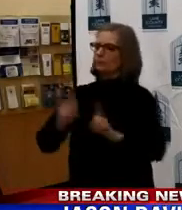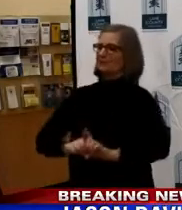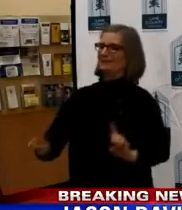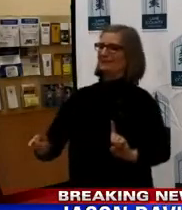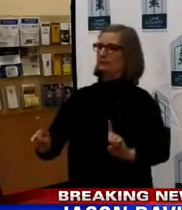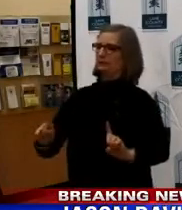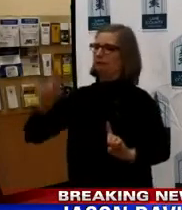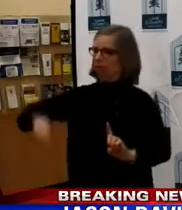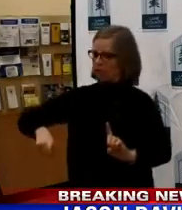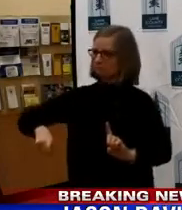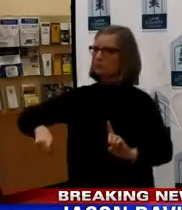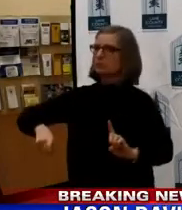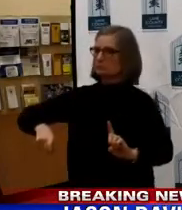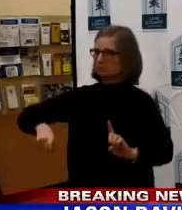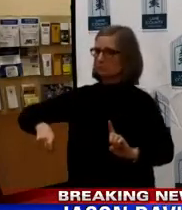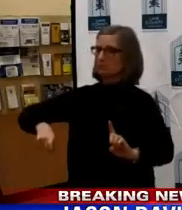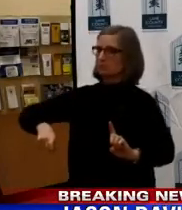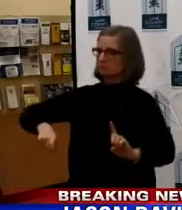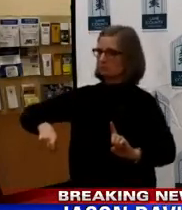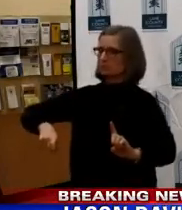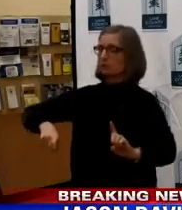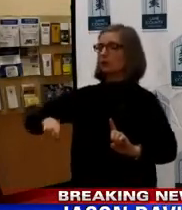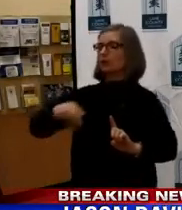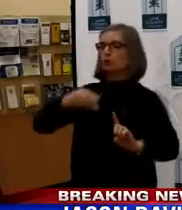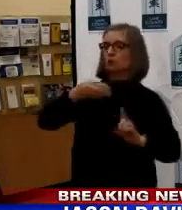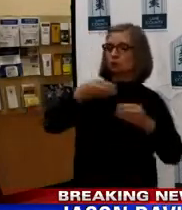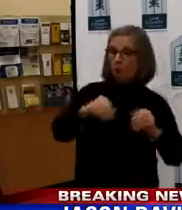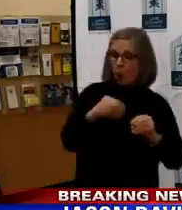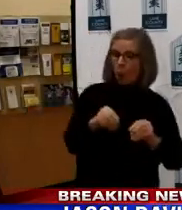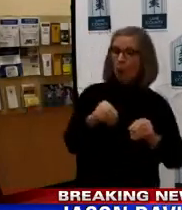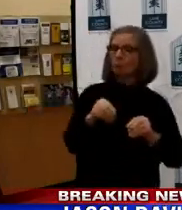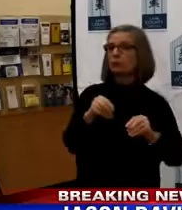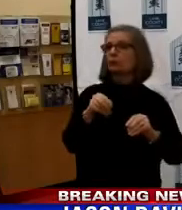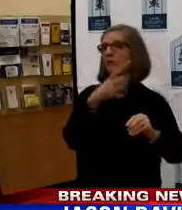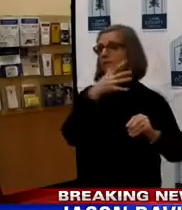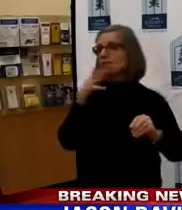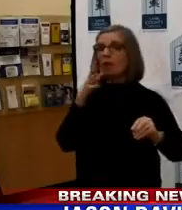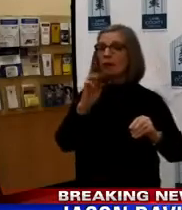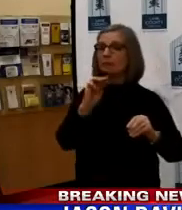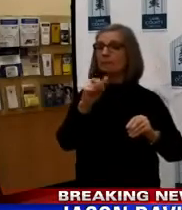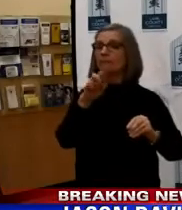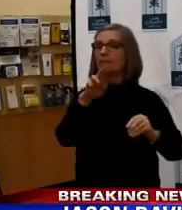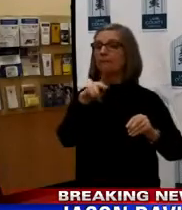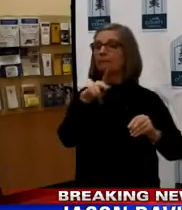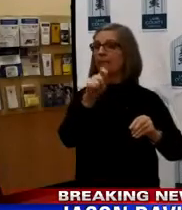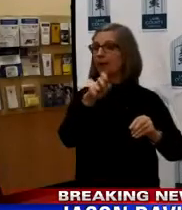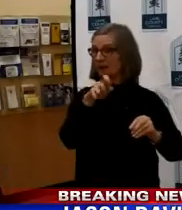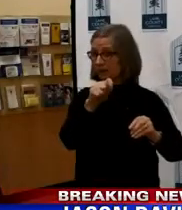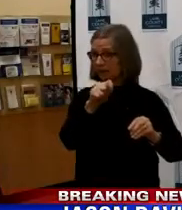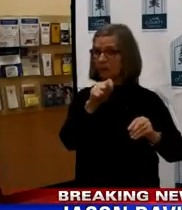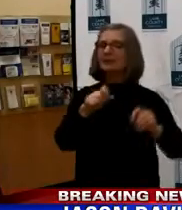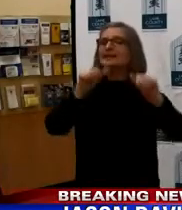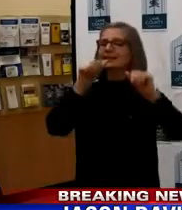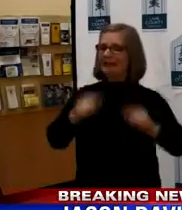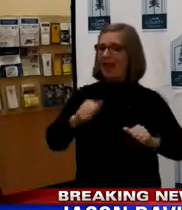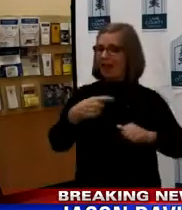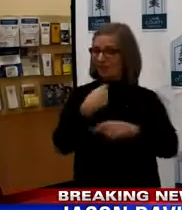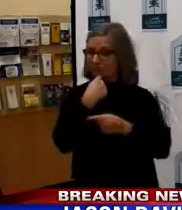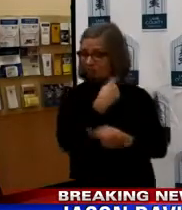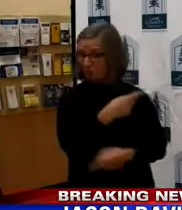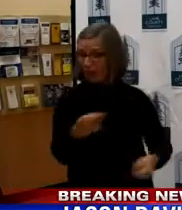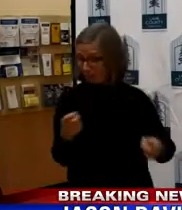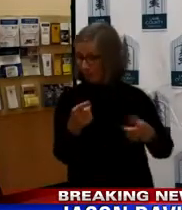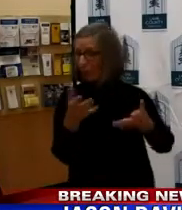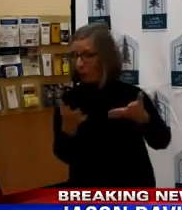people. You know, the stores, the farmers market, they can put down guidance for you, but whether or not you follow that